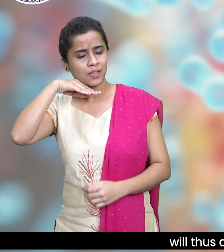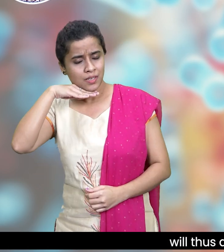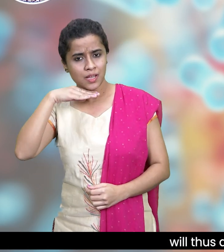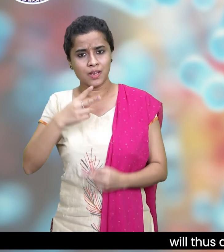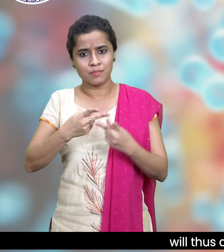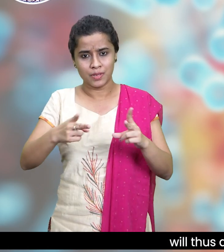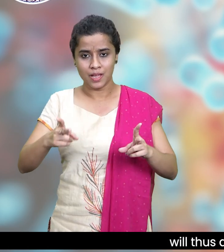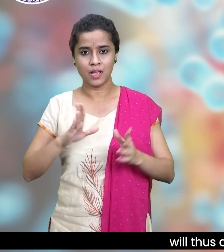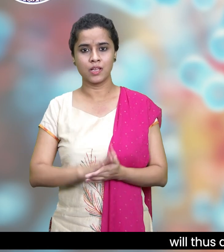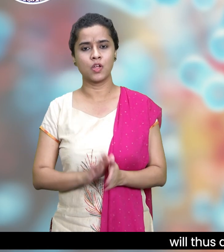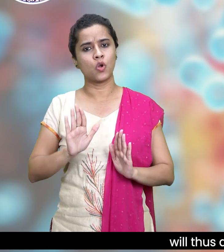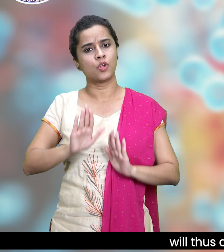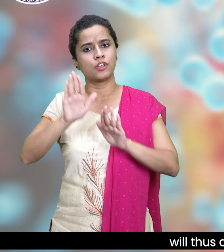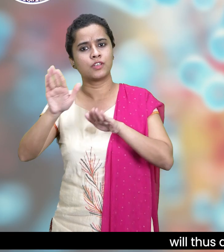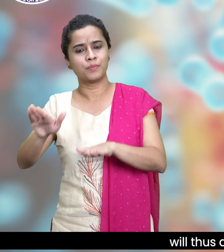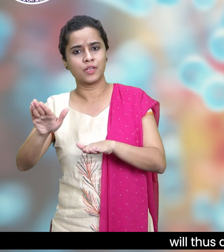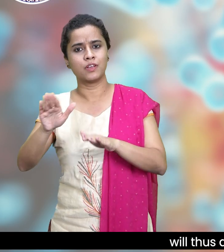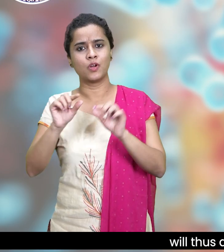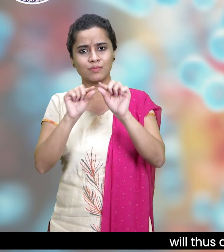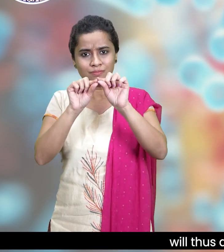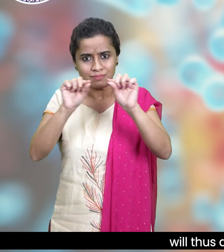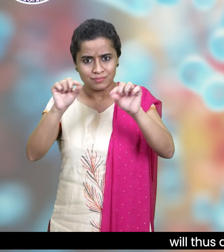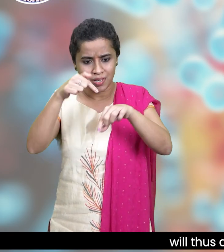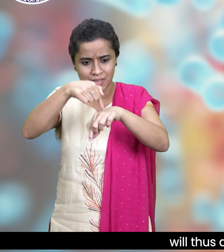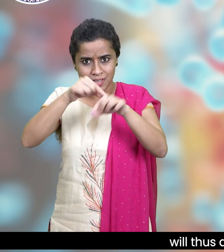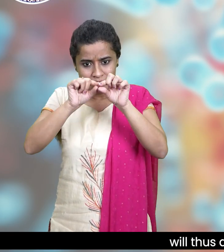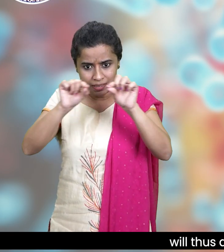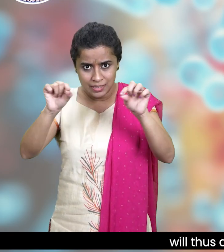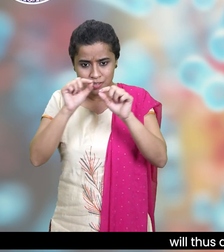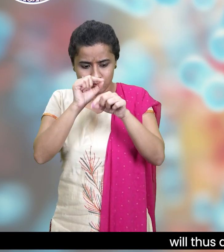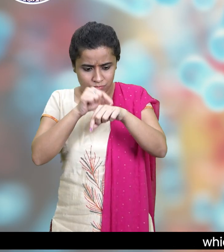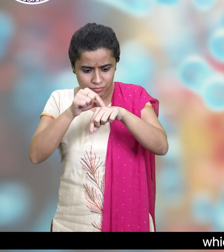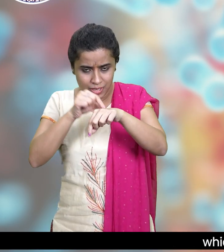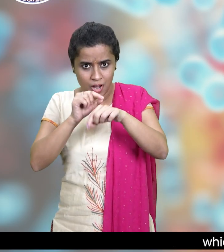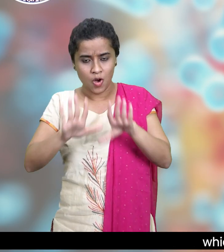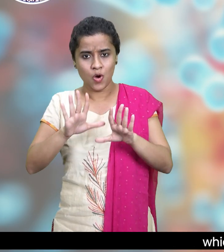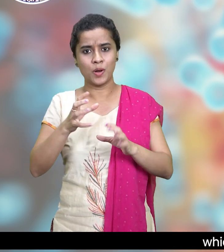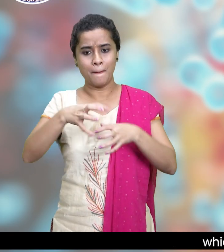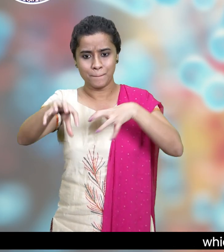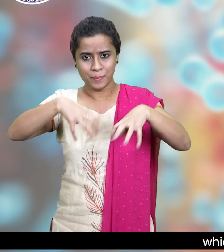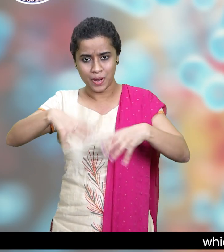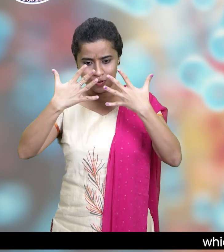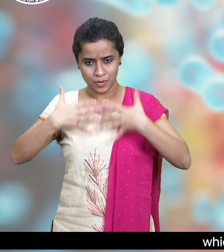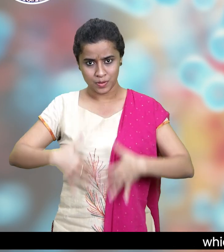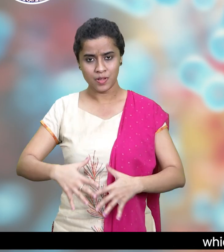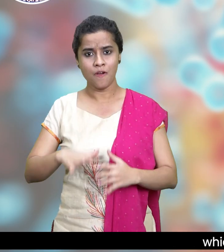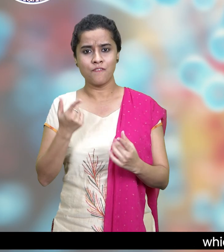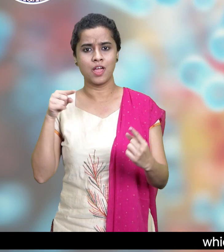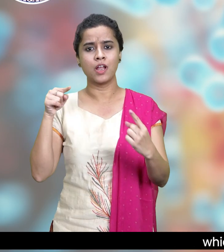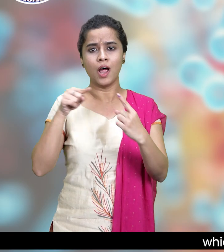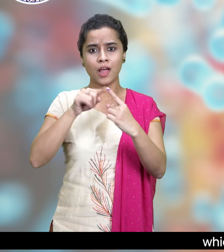will thus depend on the tissue or organ which the microbe